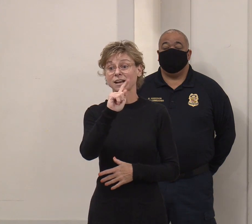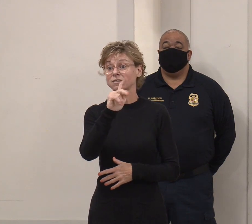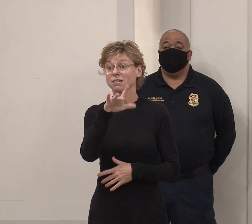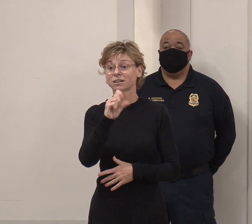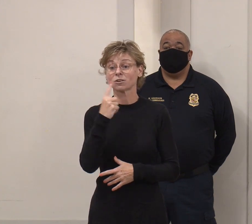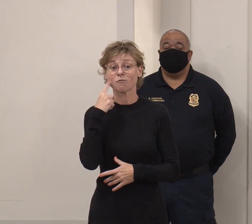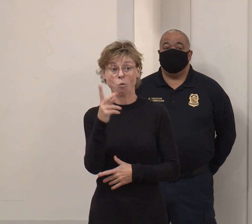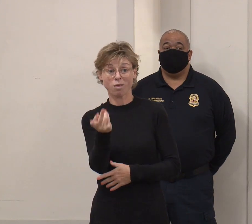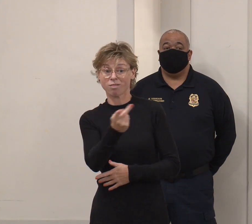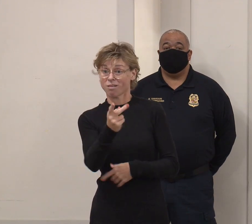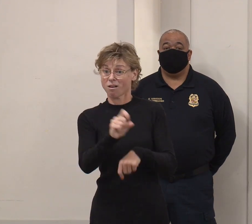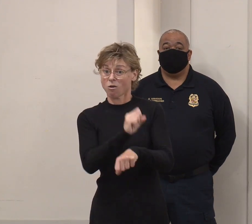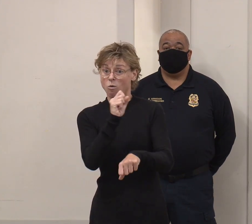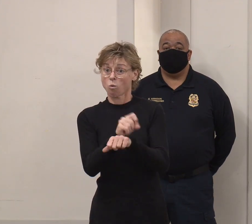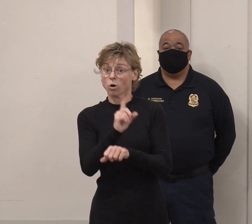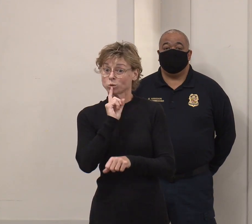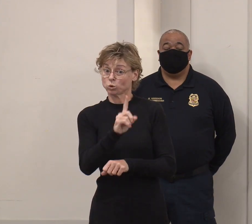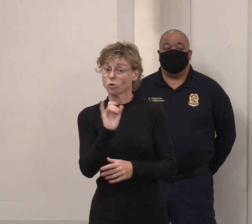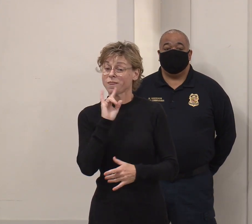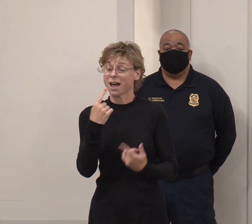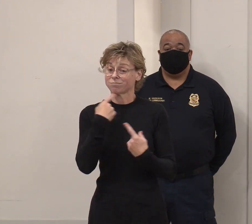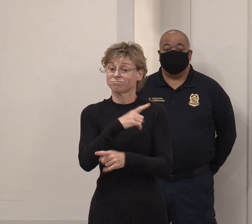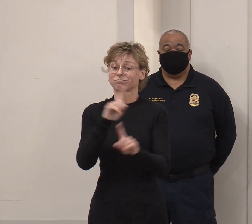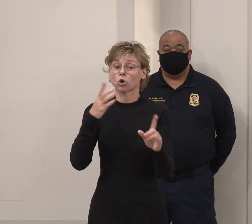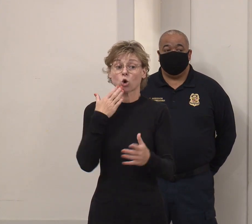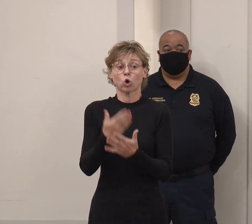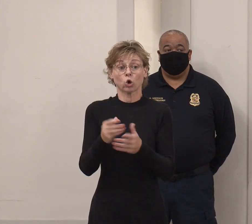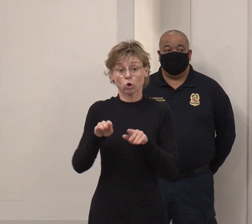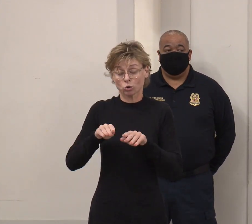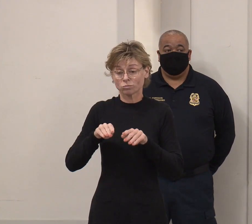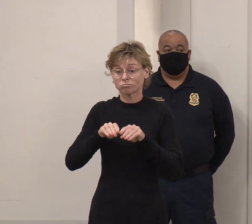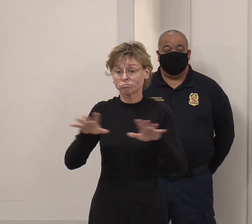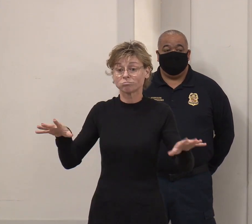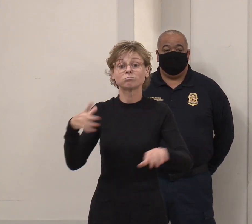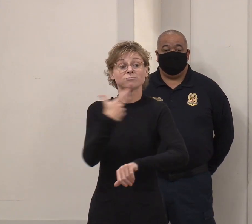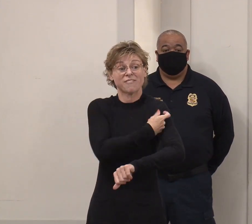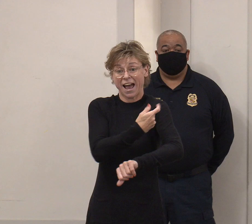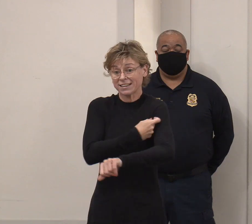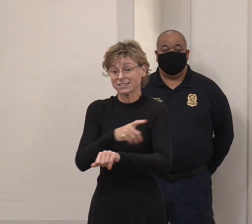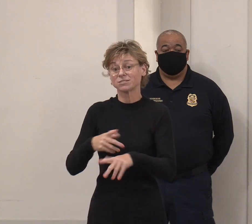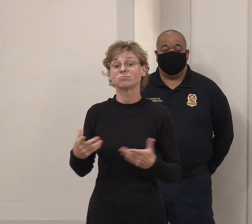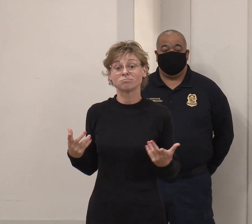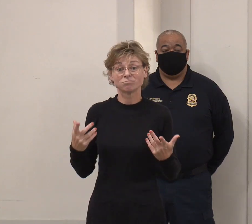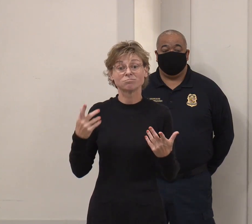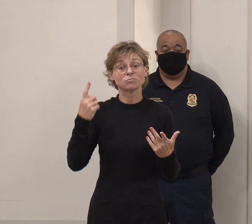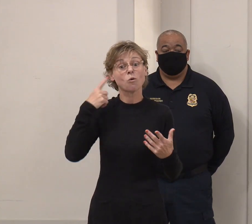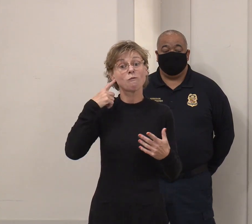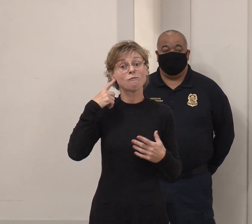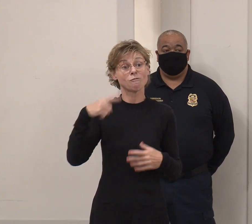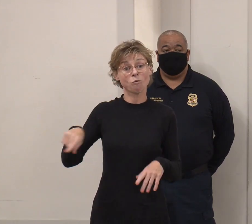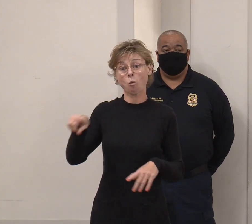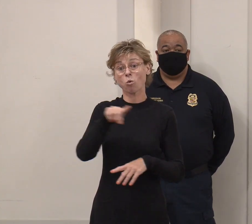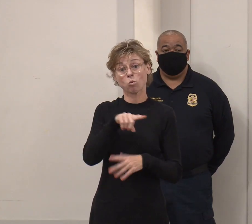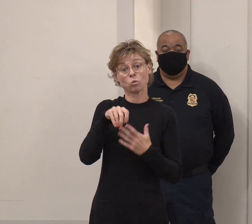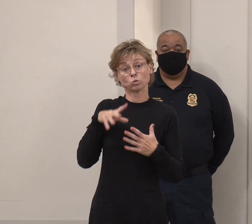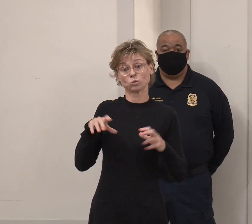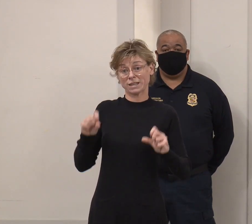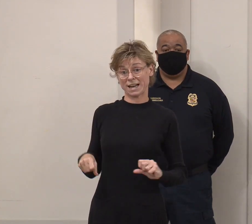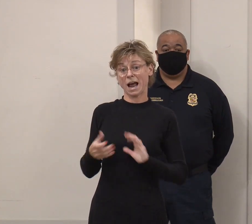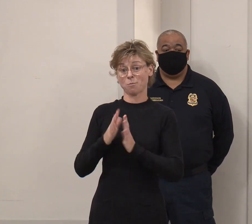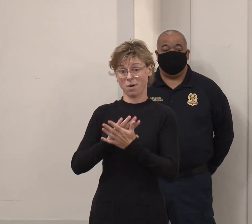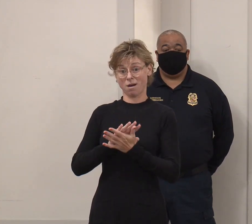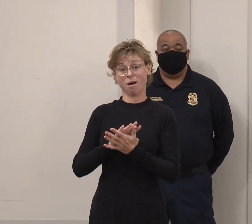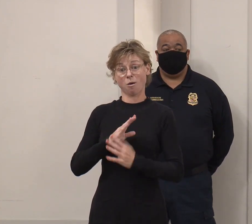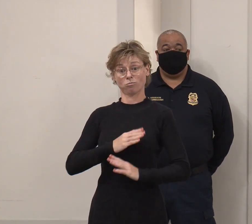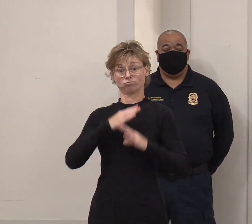efficient and effective rollout of the pediatric vaccine to get our students vaccinated. We know our young people